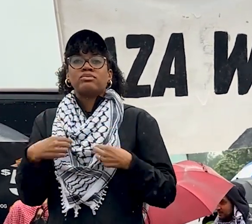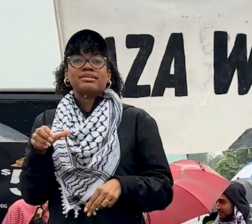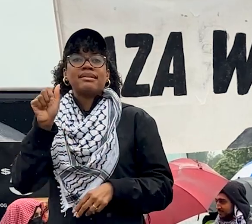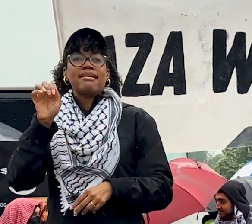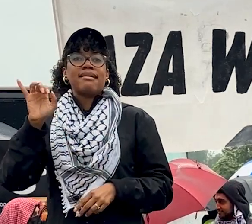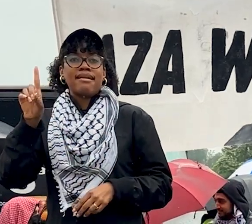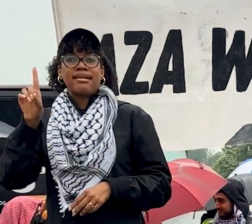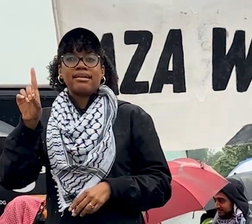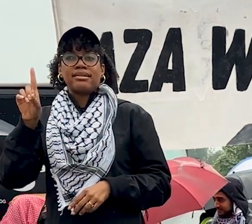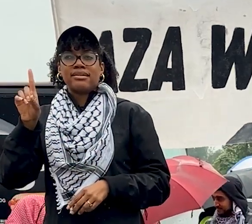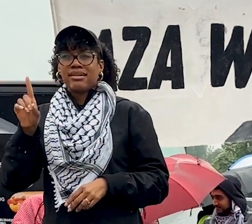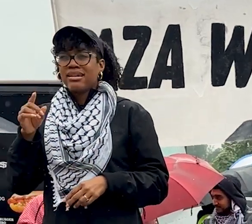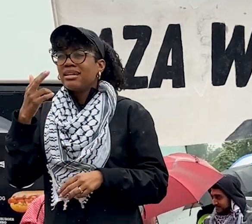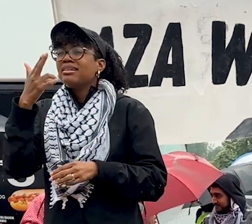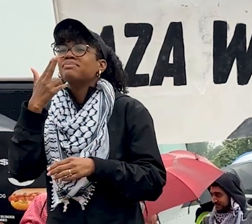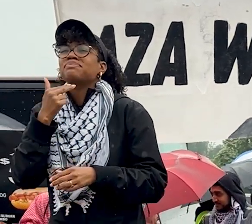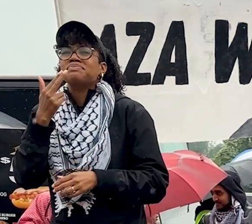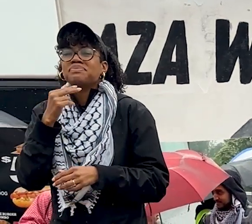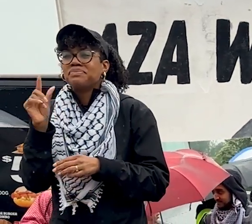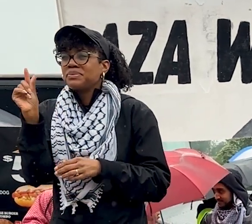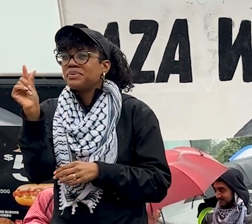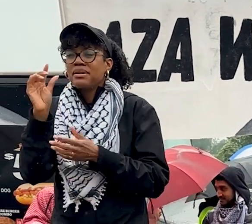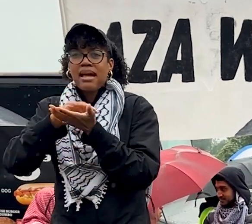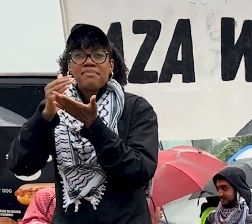2.2 starving million people.